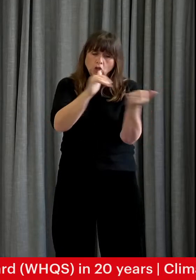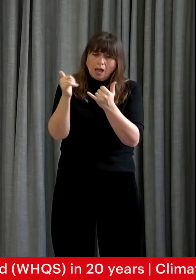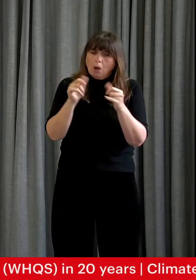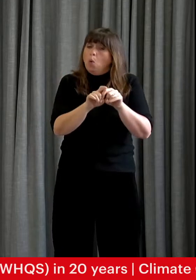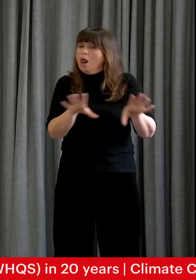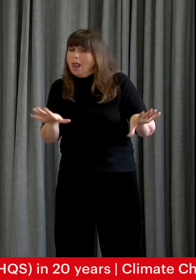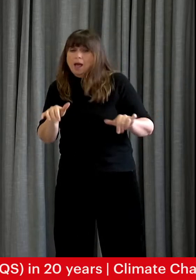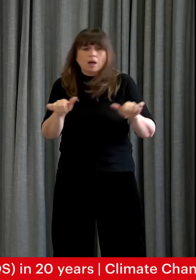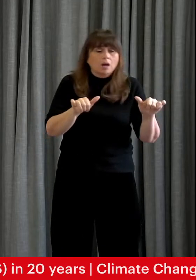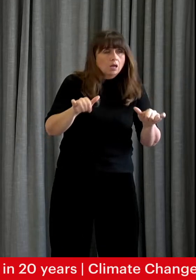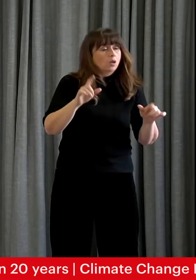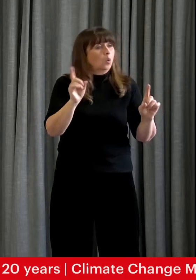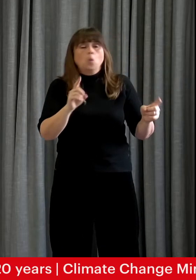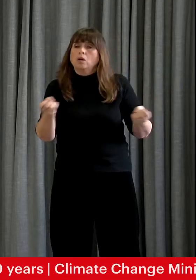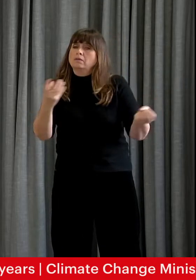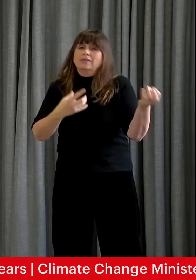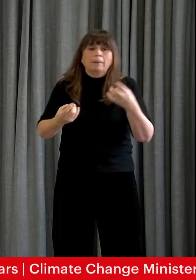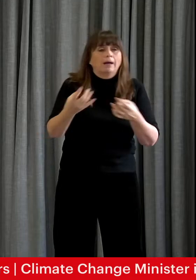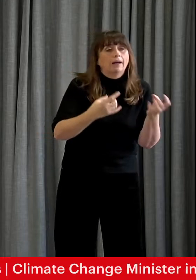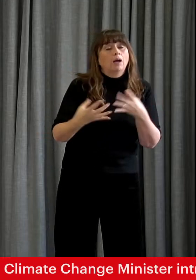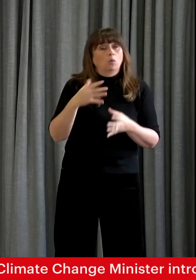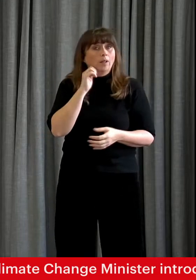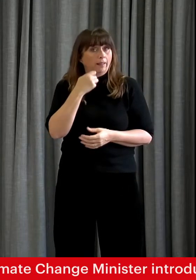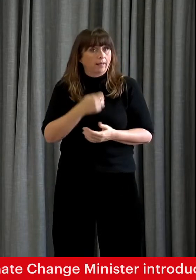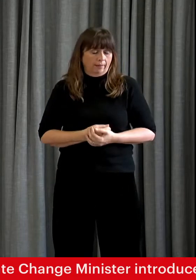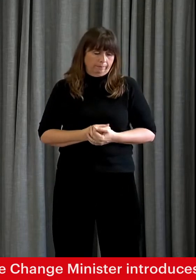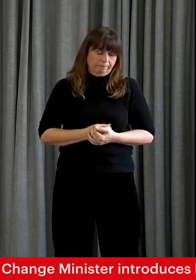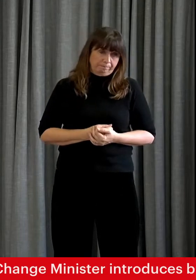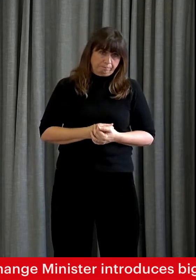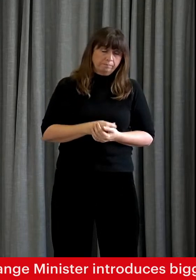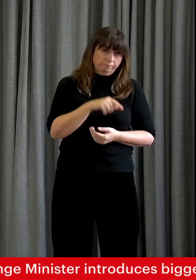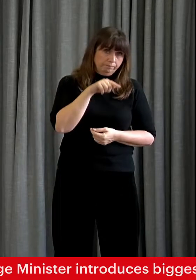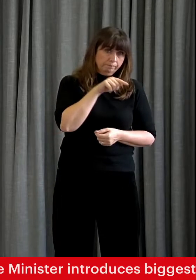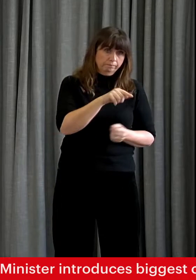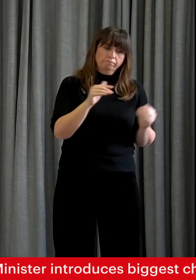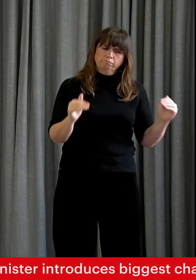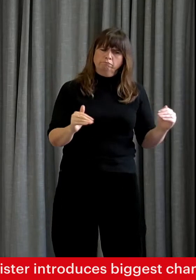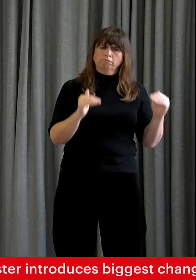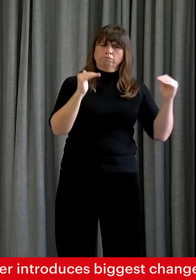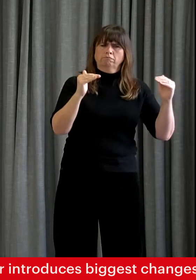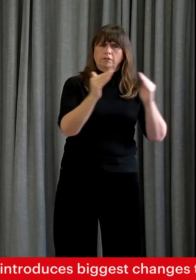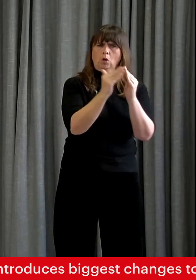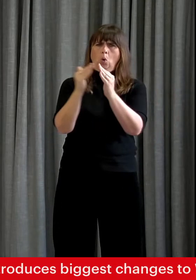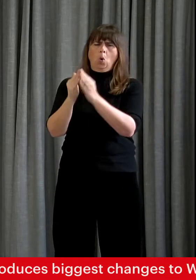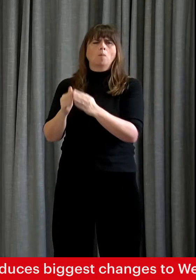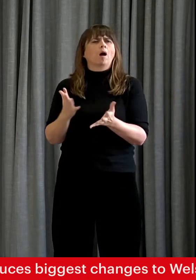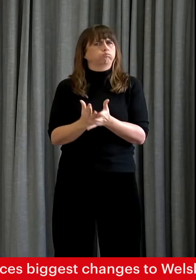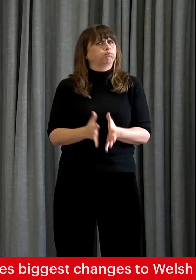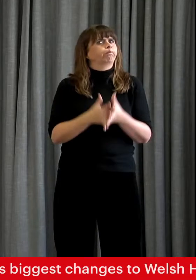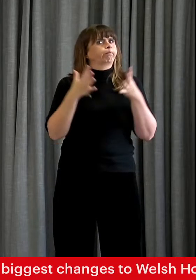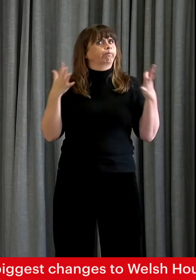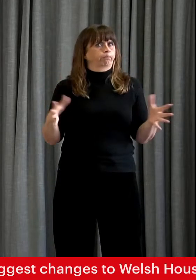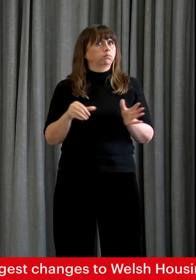the whole stock surveys are telling us. The scale of the challenge of upgrading social housing is extensive.